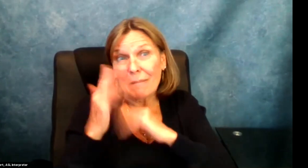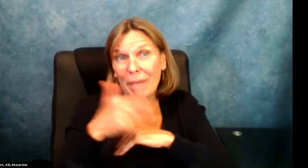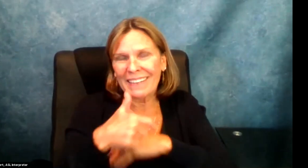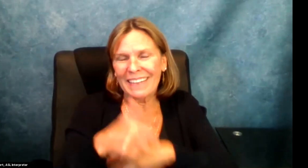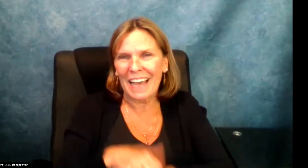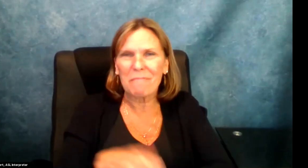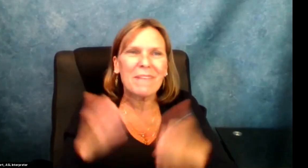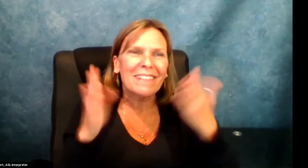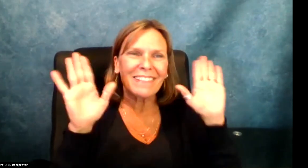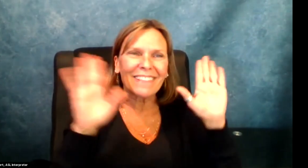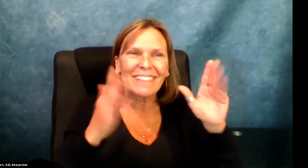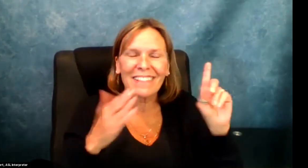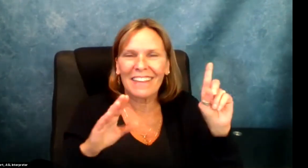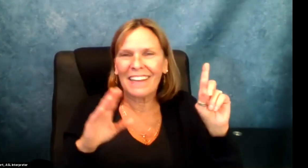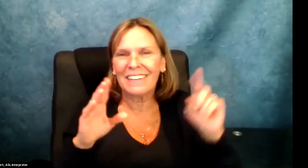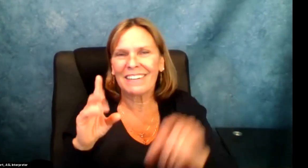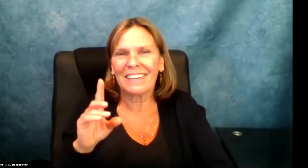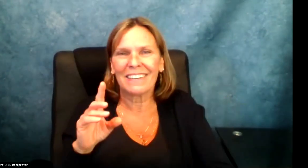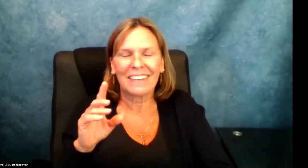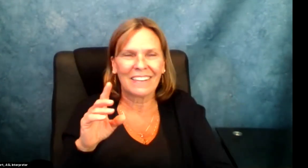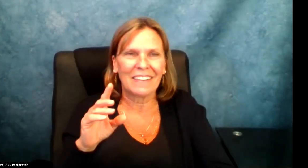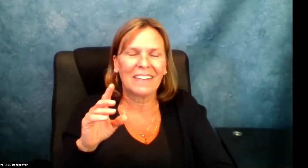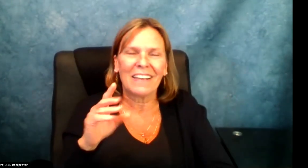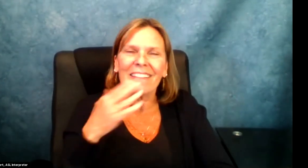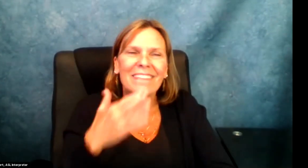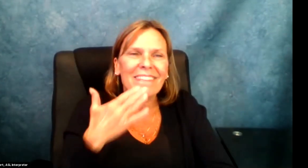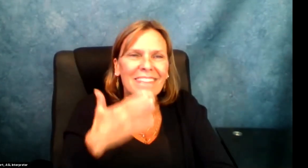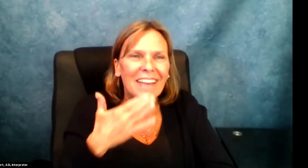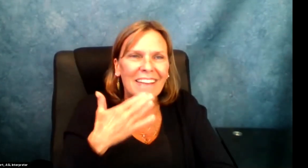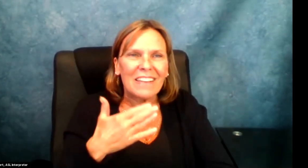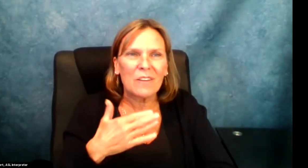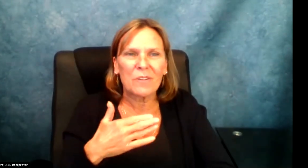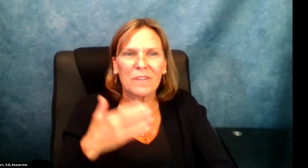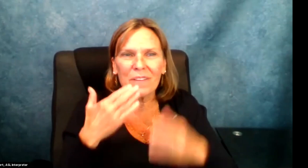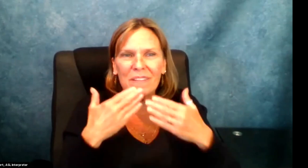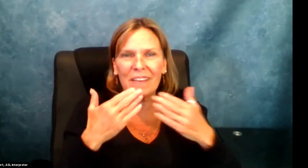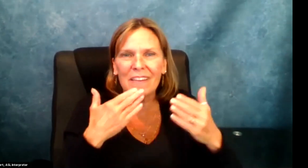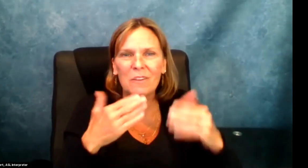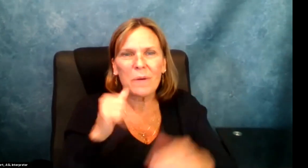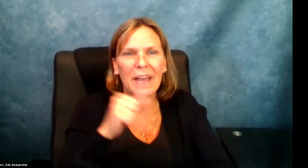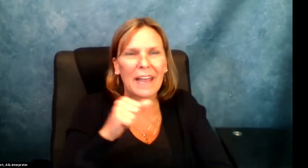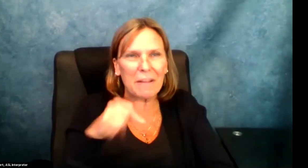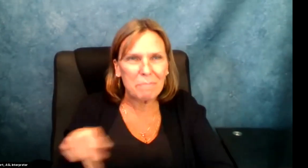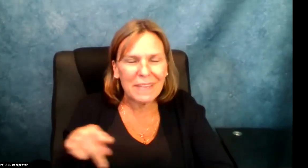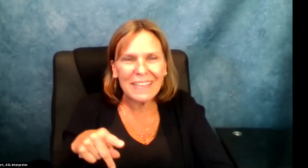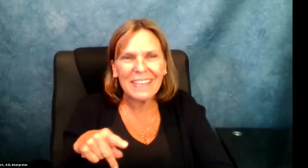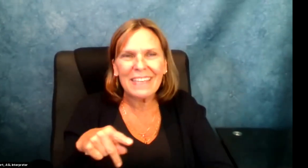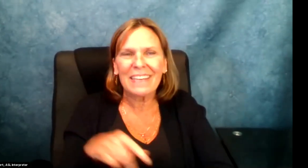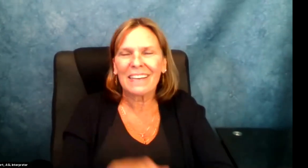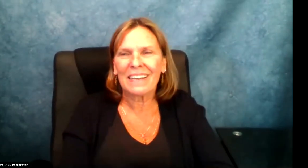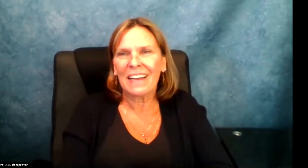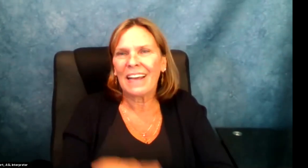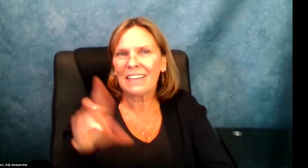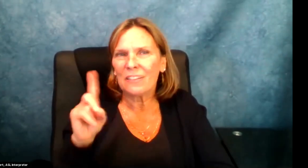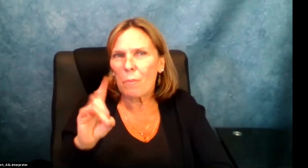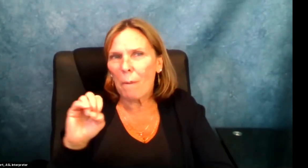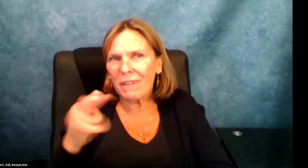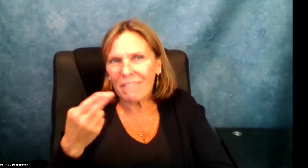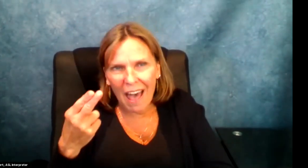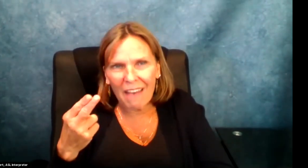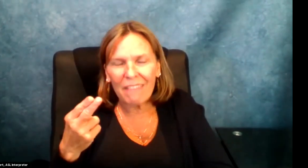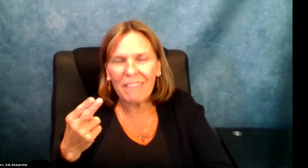Thank you all so much. And thanks to the AAP and VCHIP and the Department of Health. I mean, just